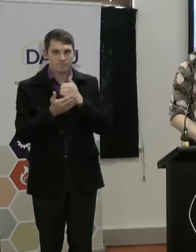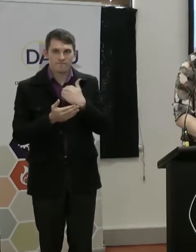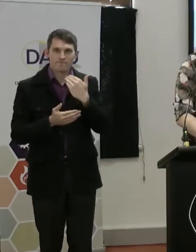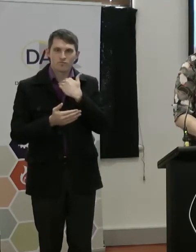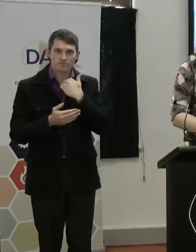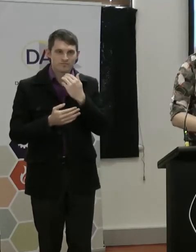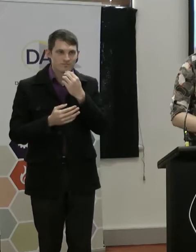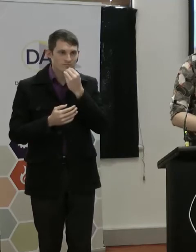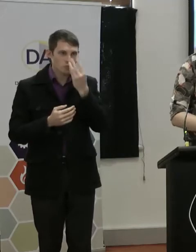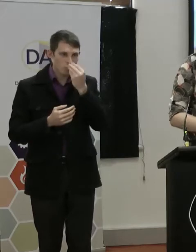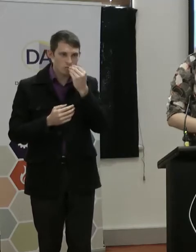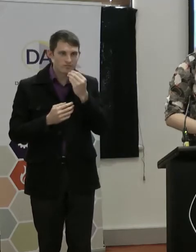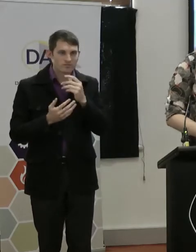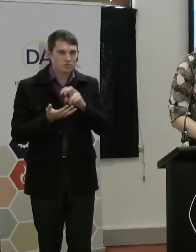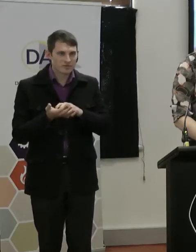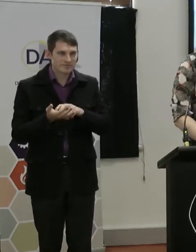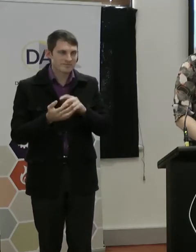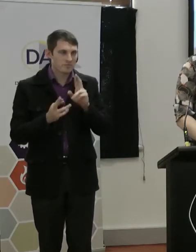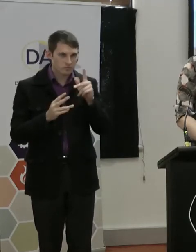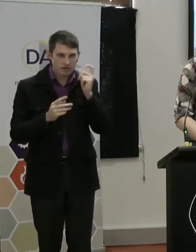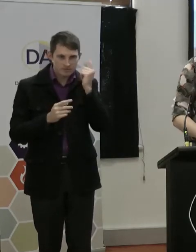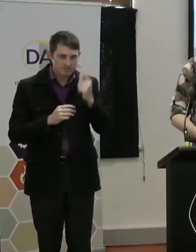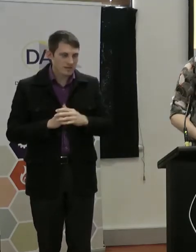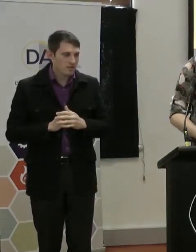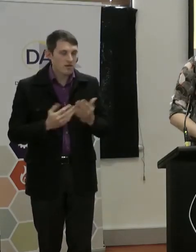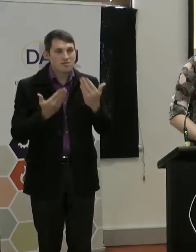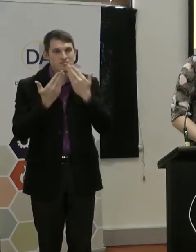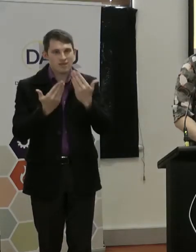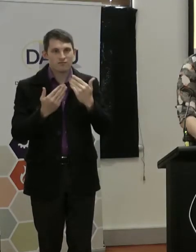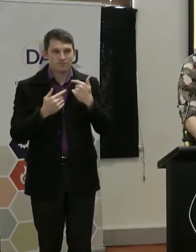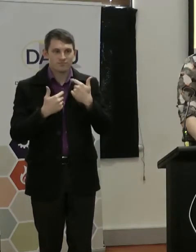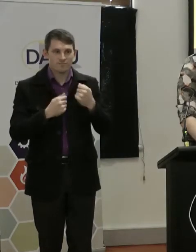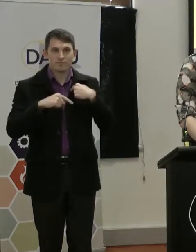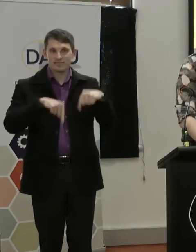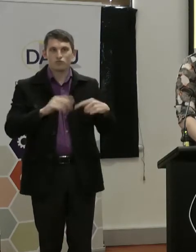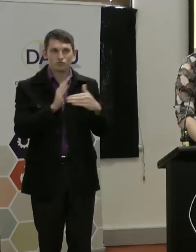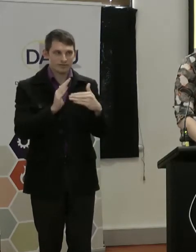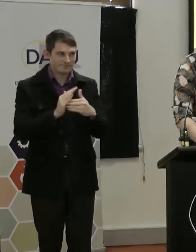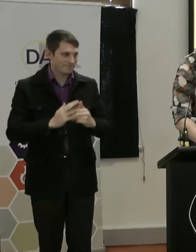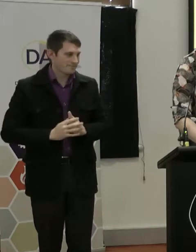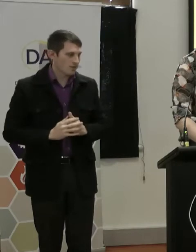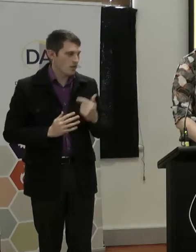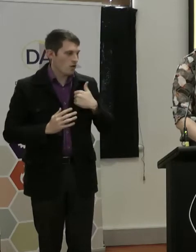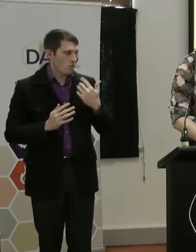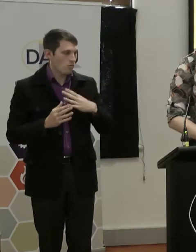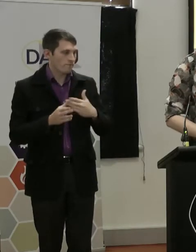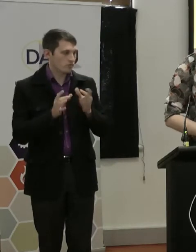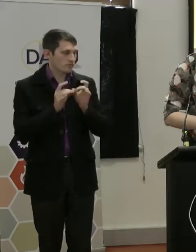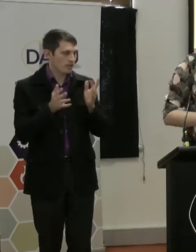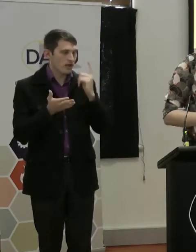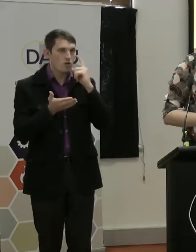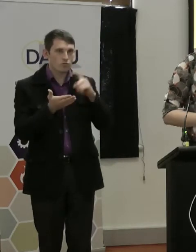betray me here. Thank you for having me today, and I want to start by acknowledging